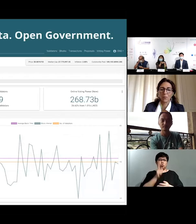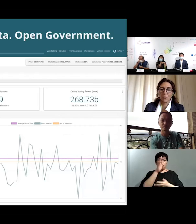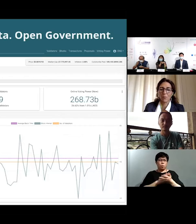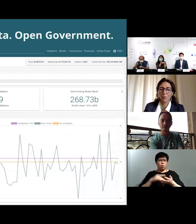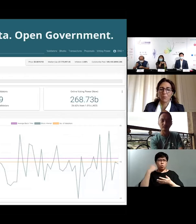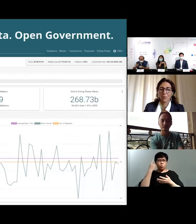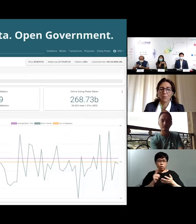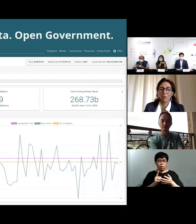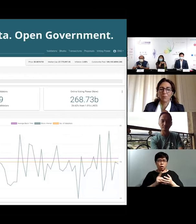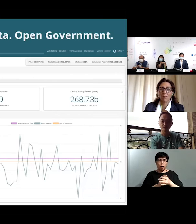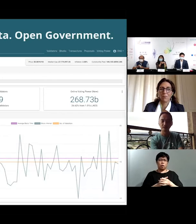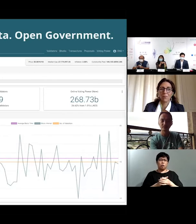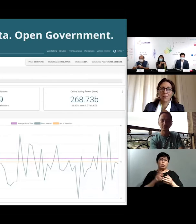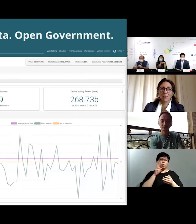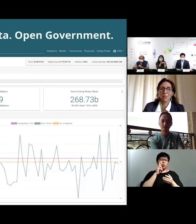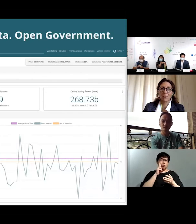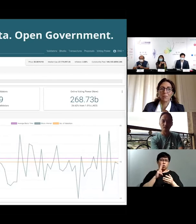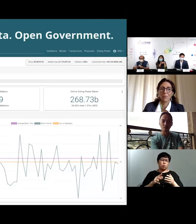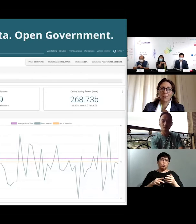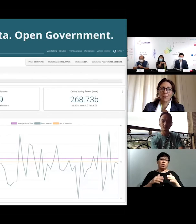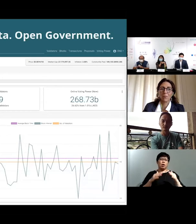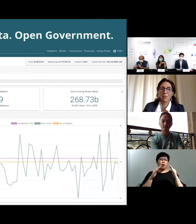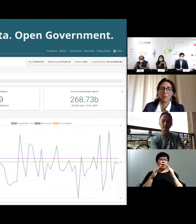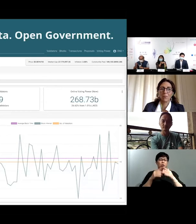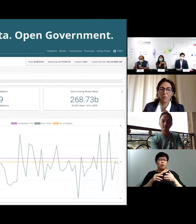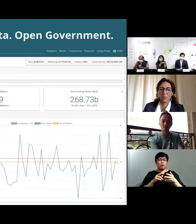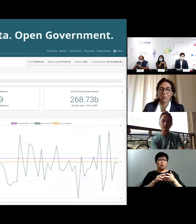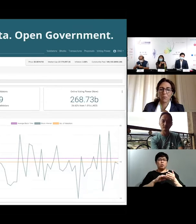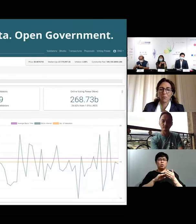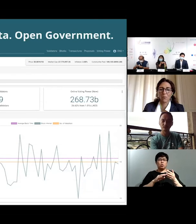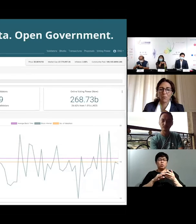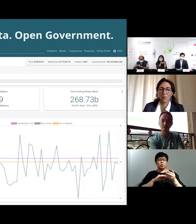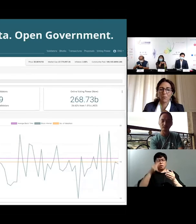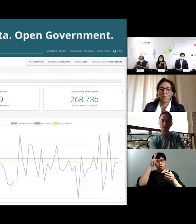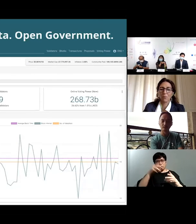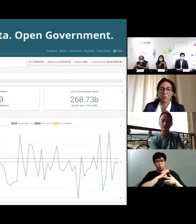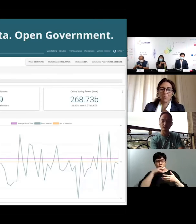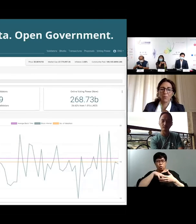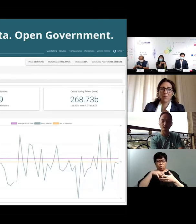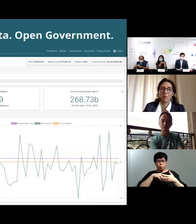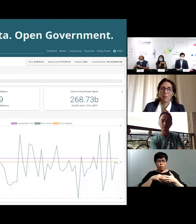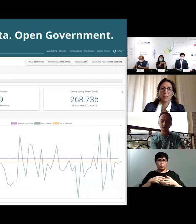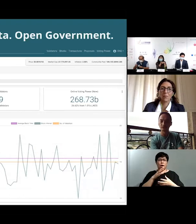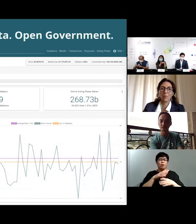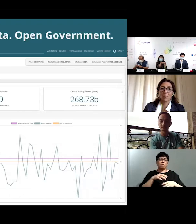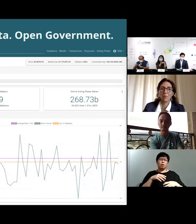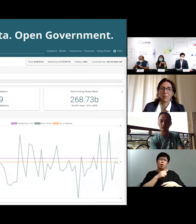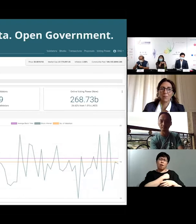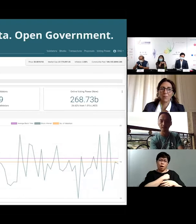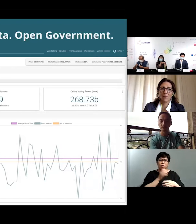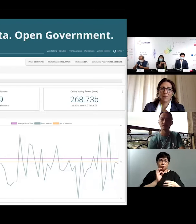attending the meetings, or what they voted on the